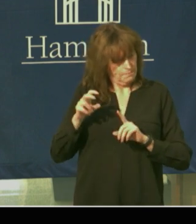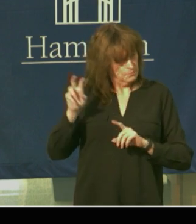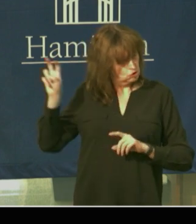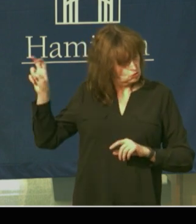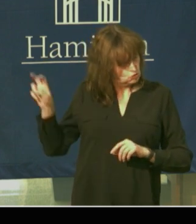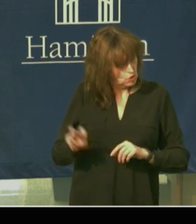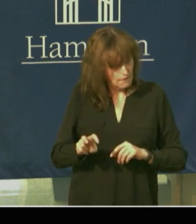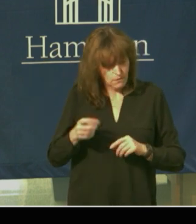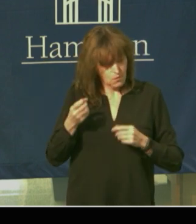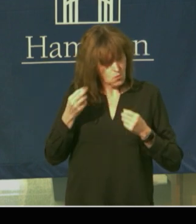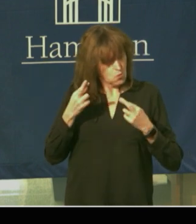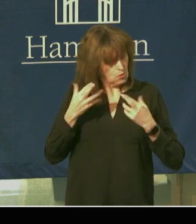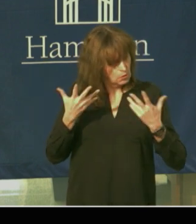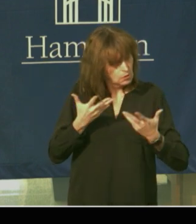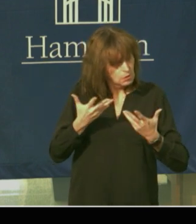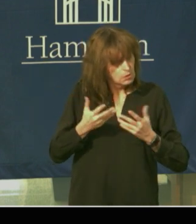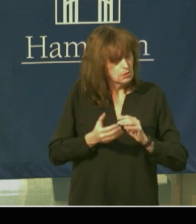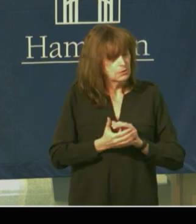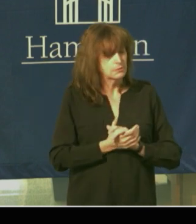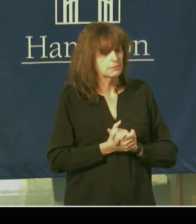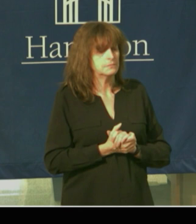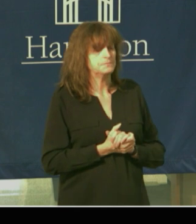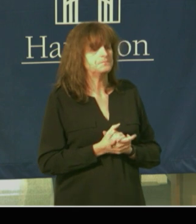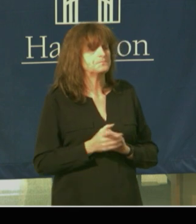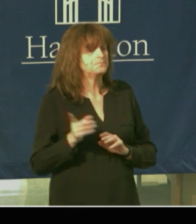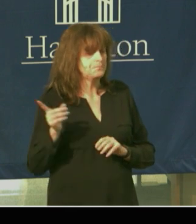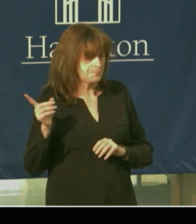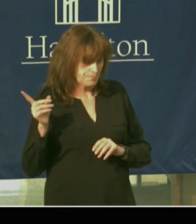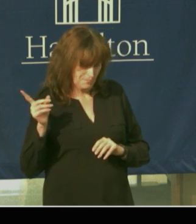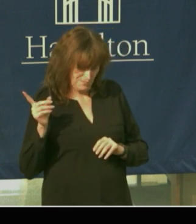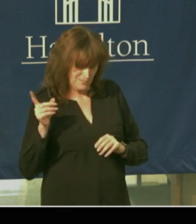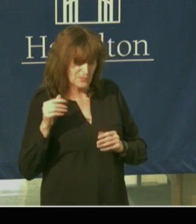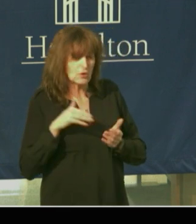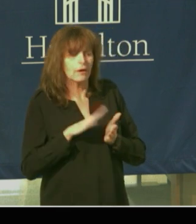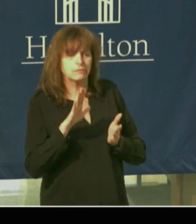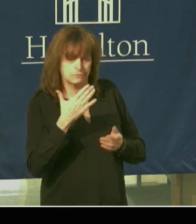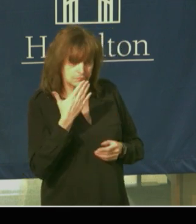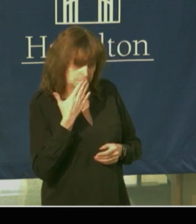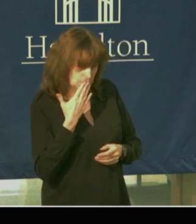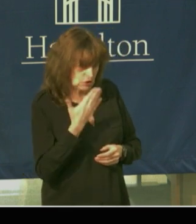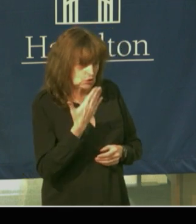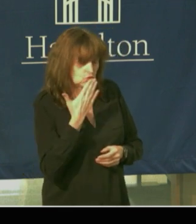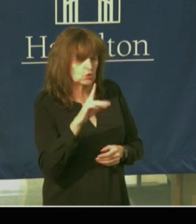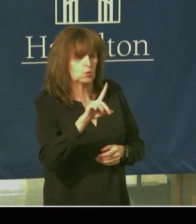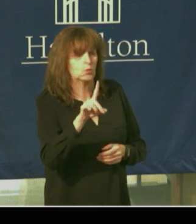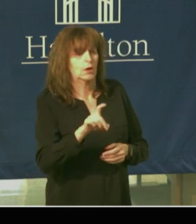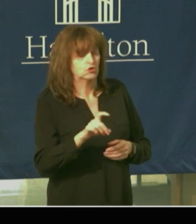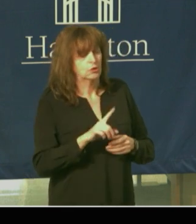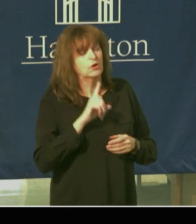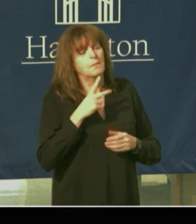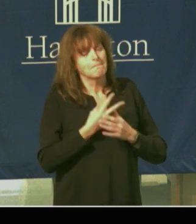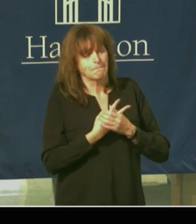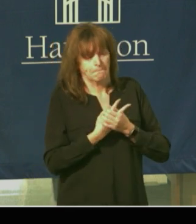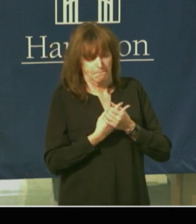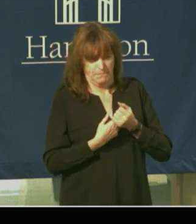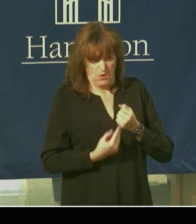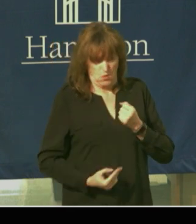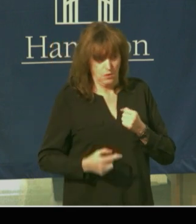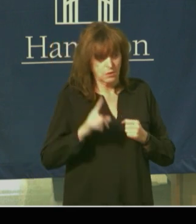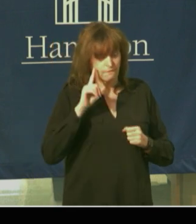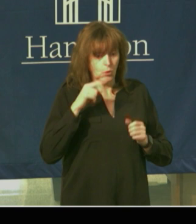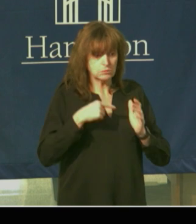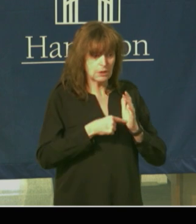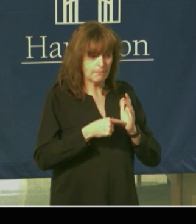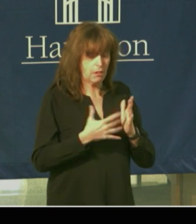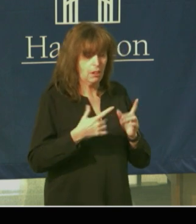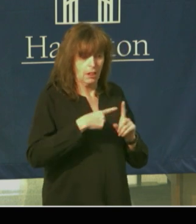mix of folks. The test criteria are the symptoms of fever and or cough and shortness of breath, and then